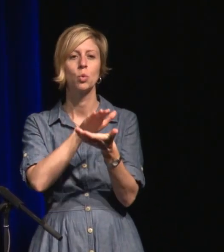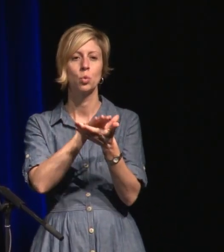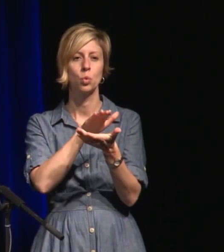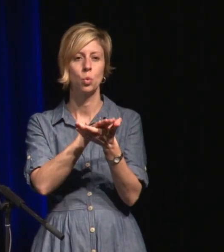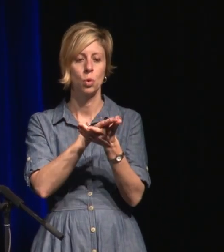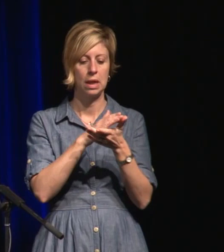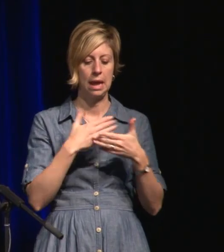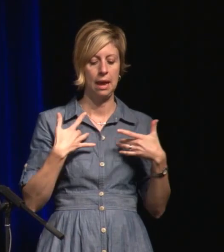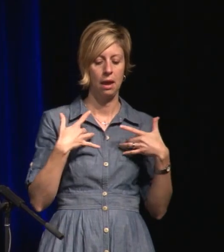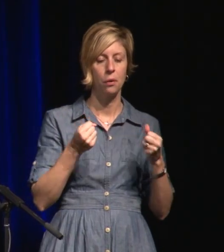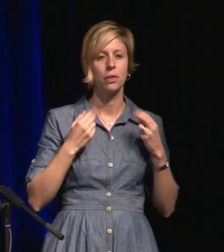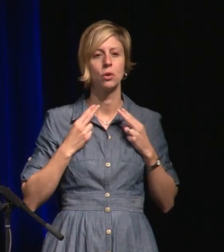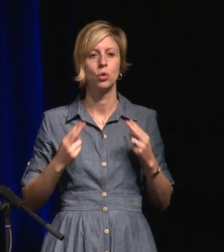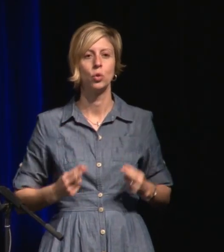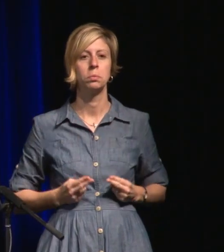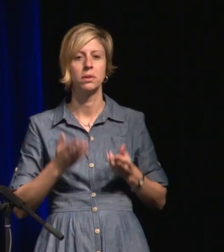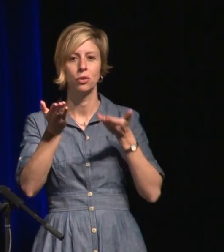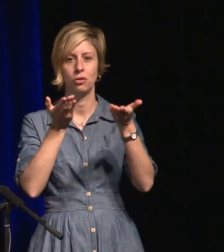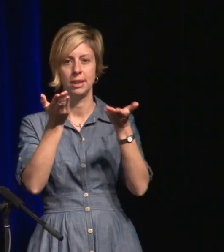and Human Services.